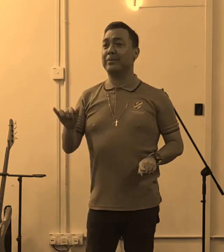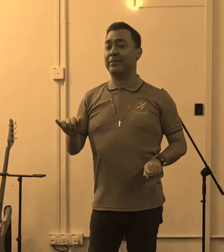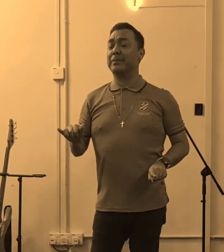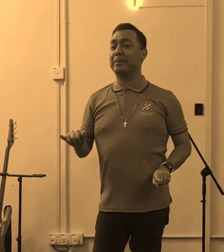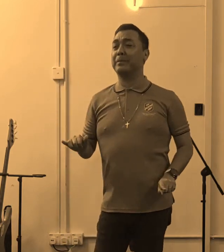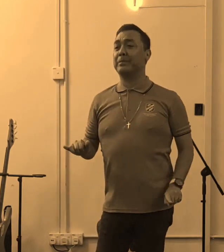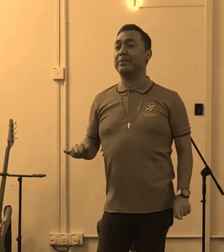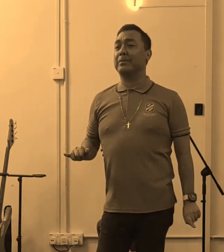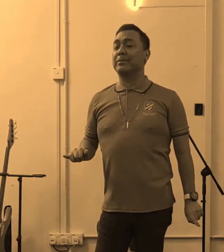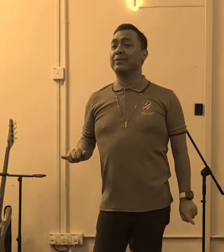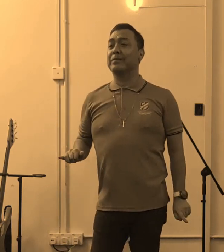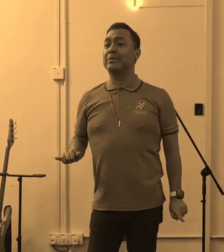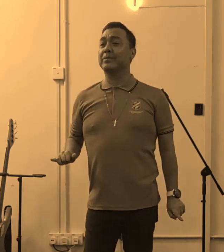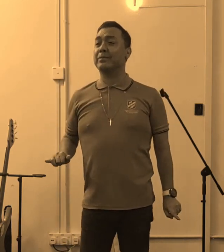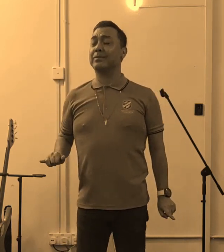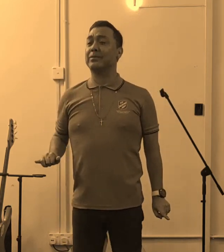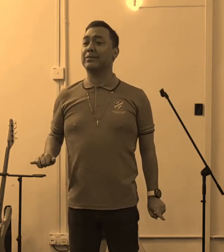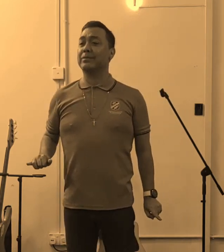be.